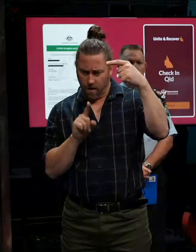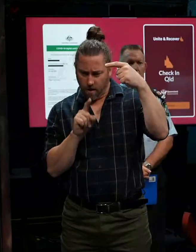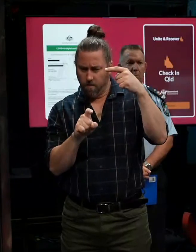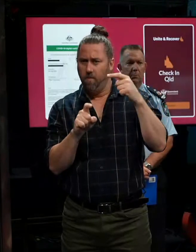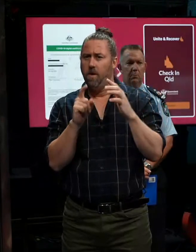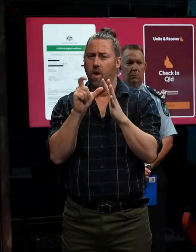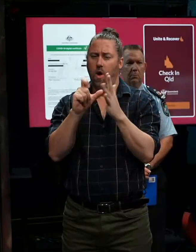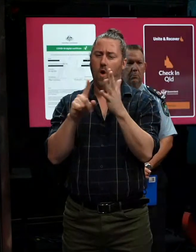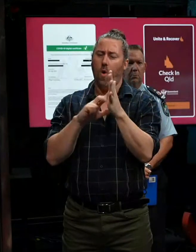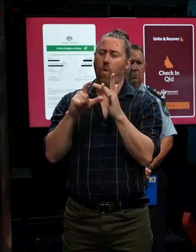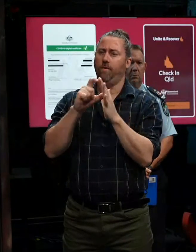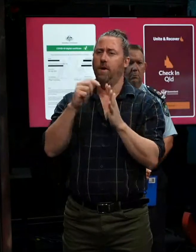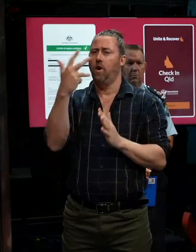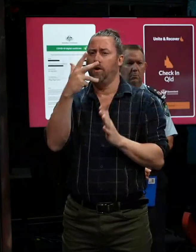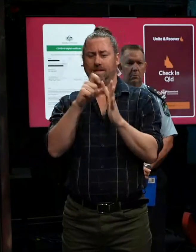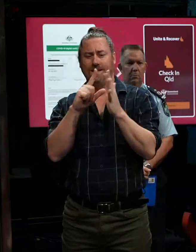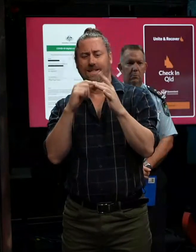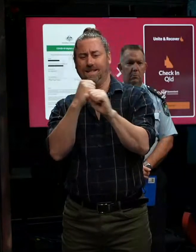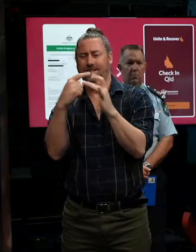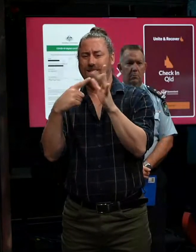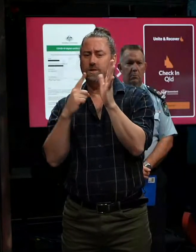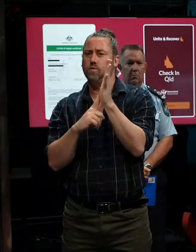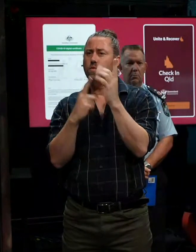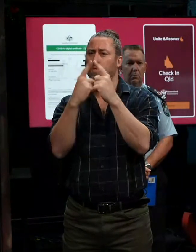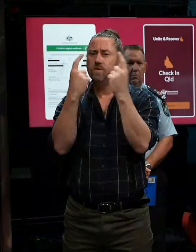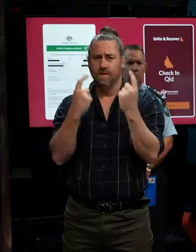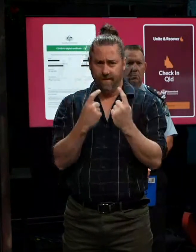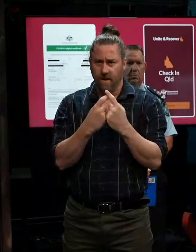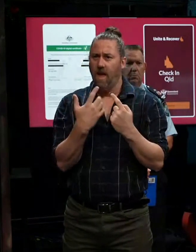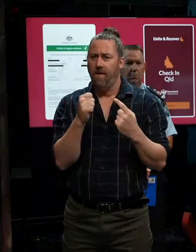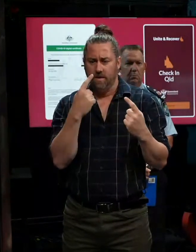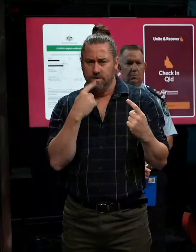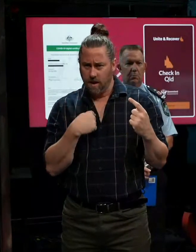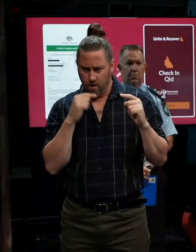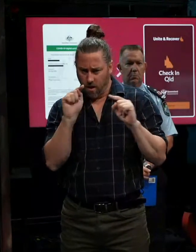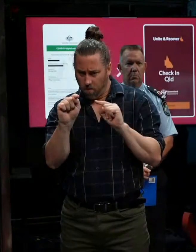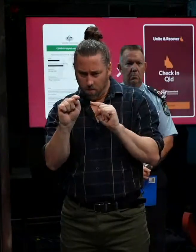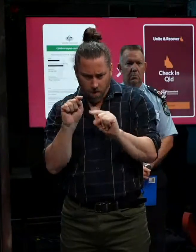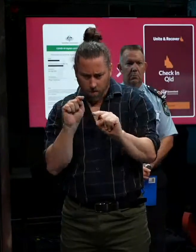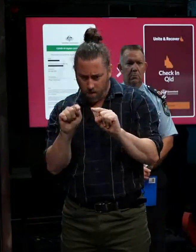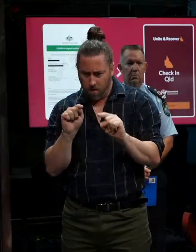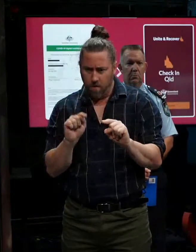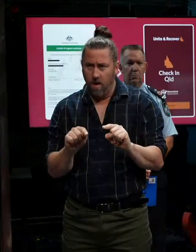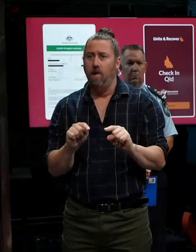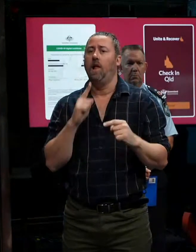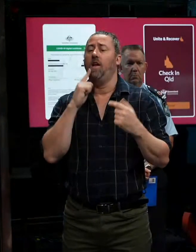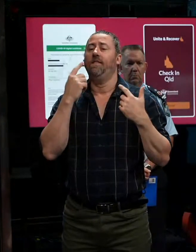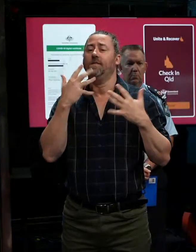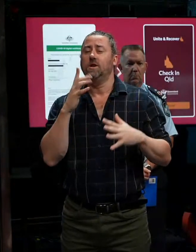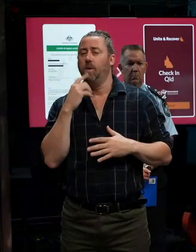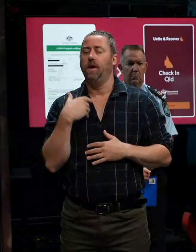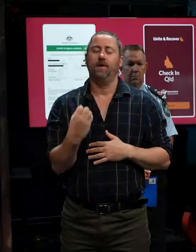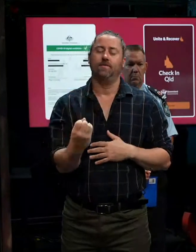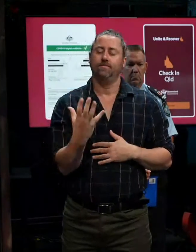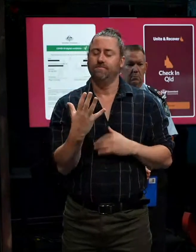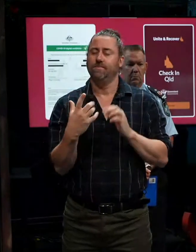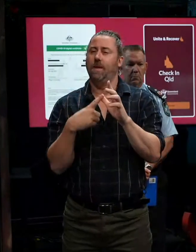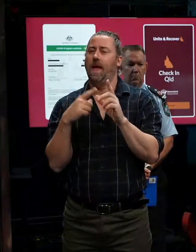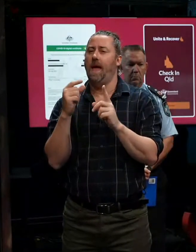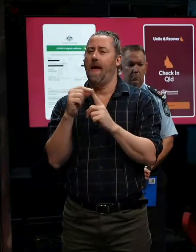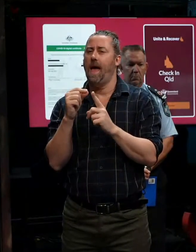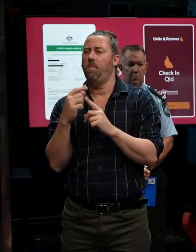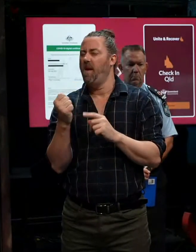digital certificate, follow the easy steps, and then what you'll see is a green tick on the front page of your Check in Queensland app, which will assist